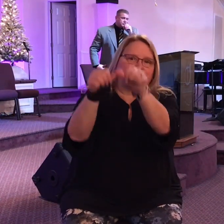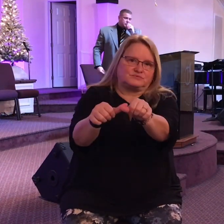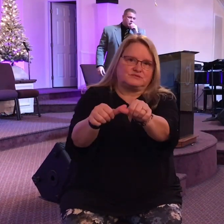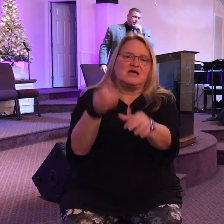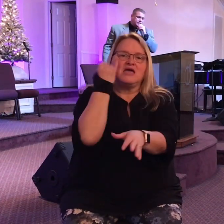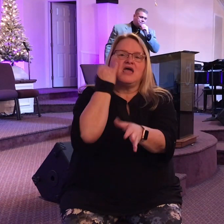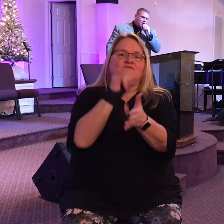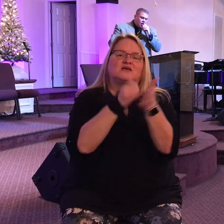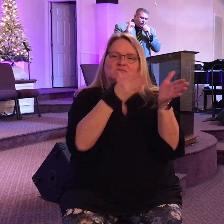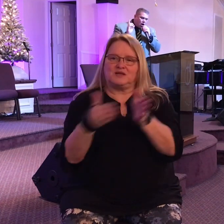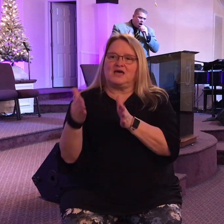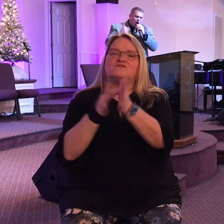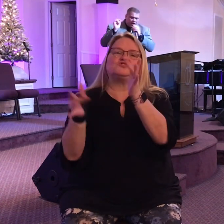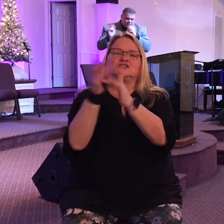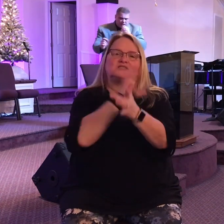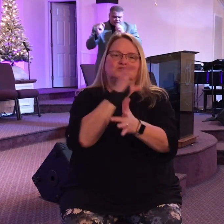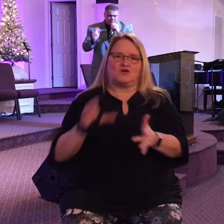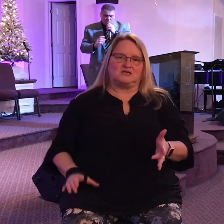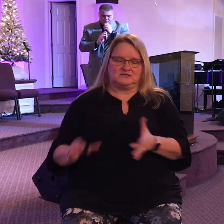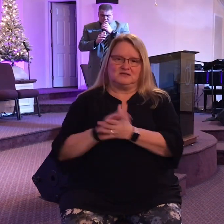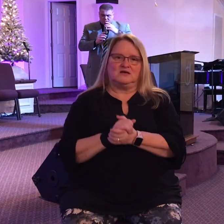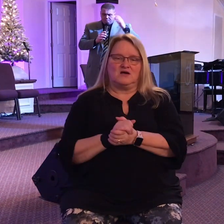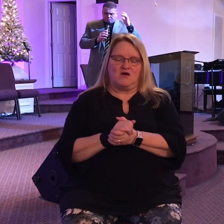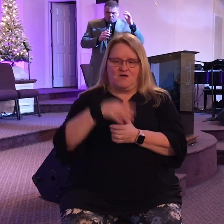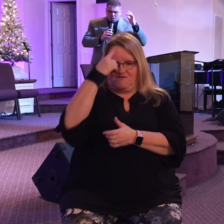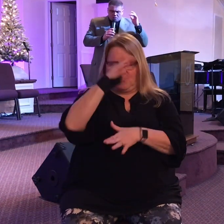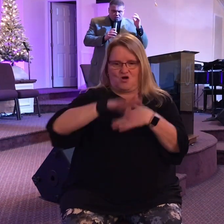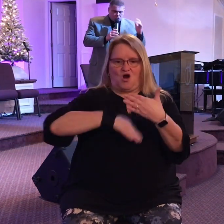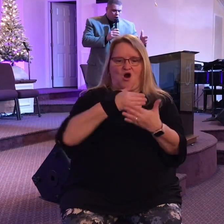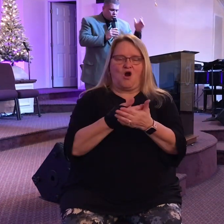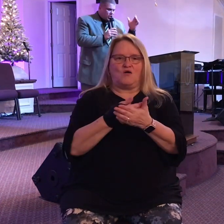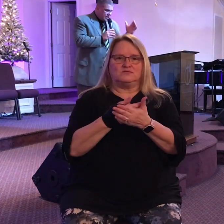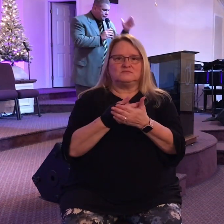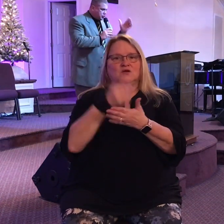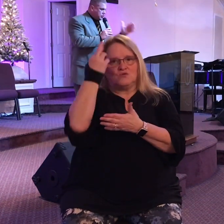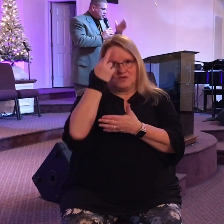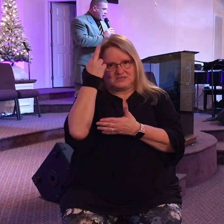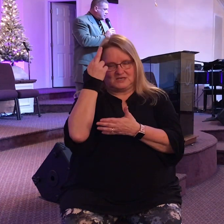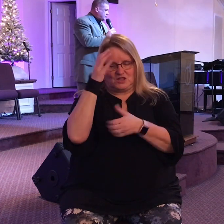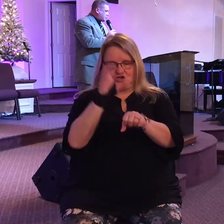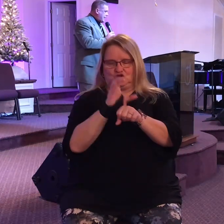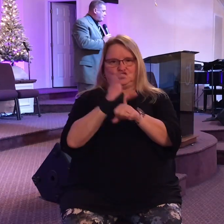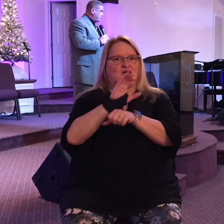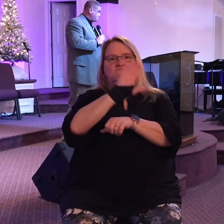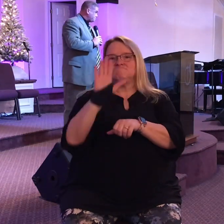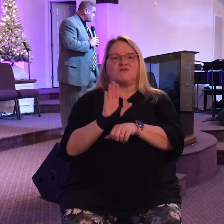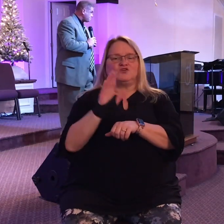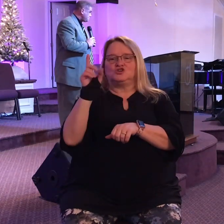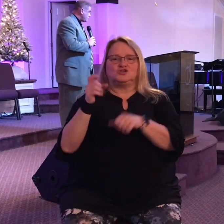of Jesus Christ. For all intents and purposes, the church never stood a chance of